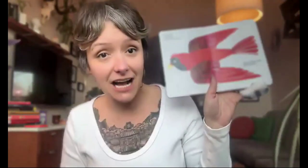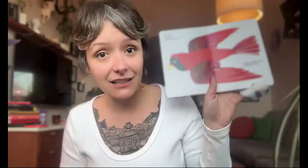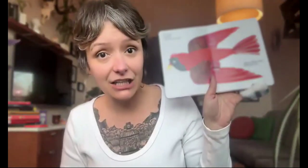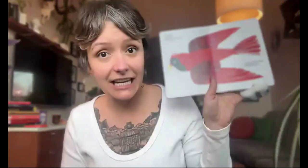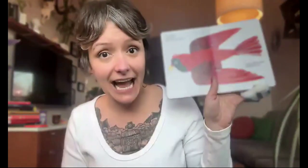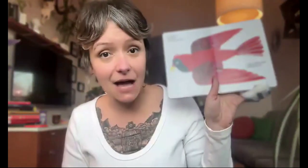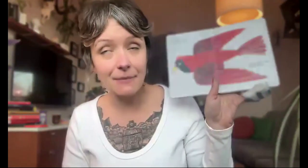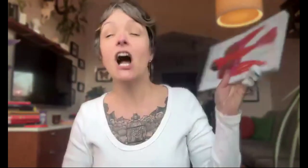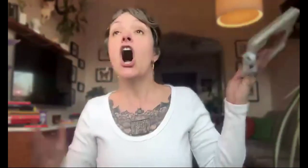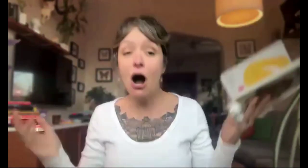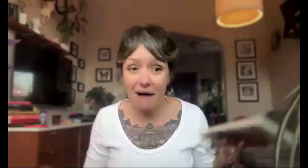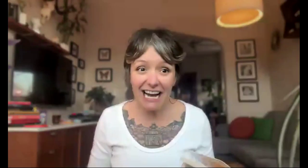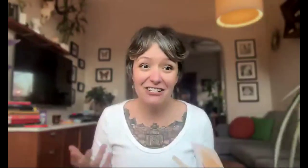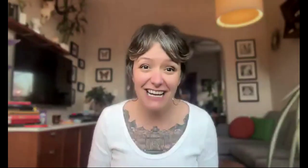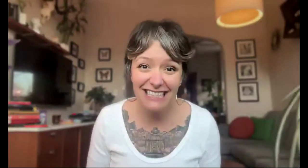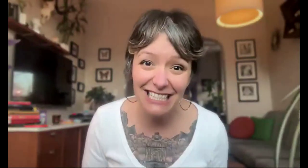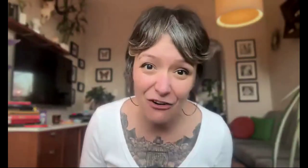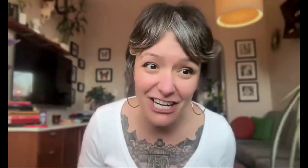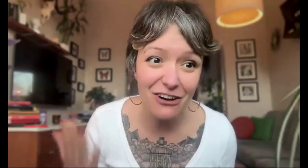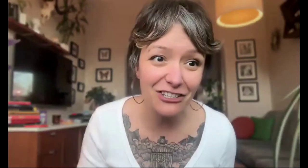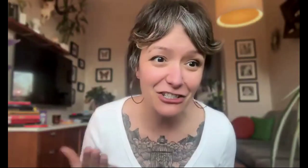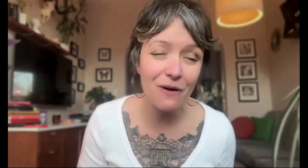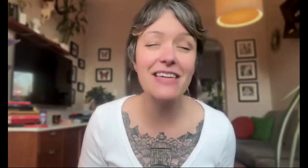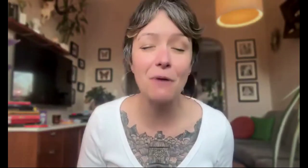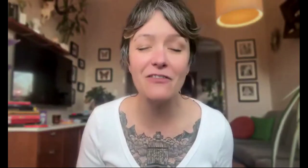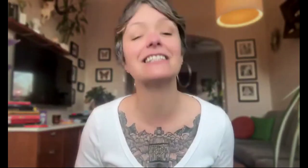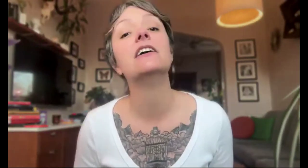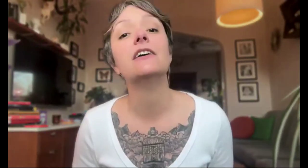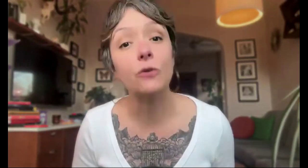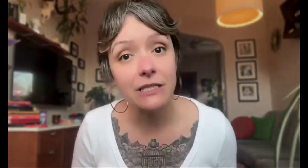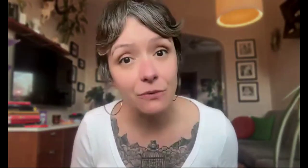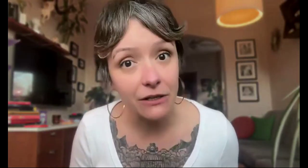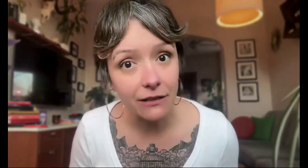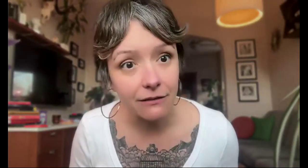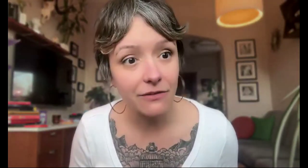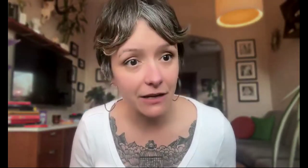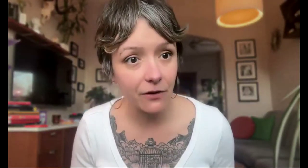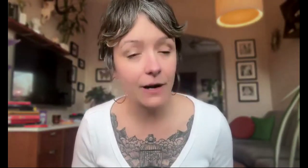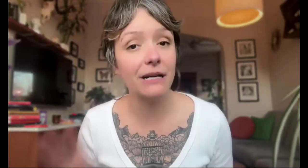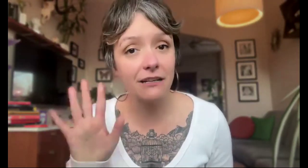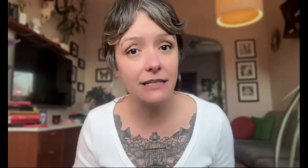duck looking at me. Oh my gosh, you guys, that's so good. You guys are so right. That's perfect. You guys are really good. Thank you for going. But here's the